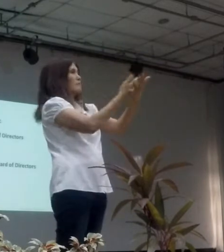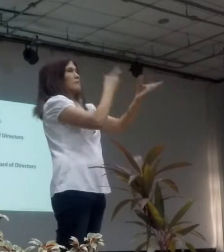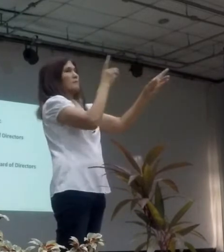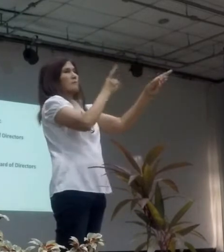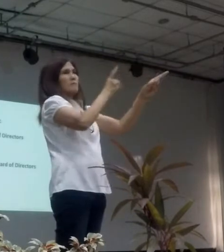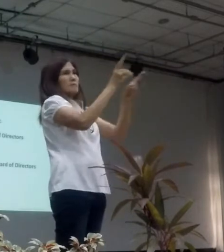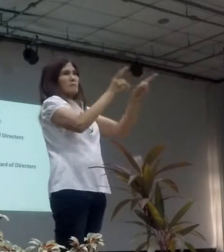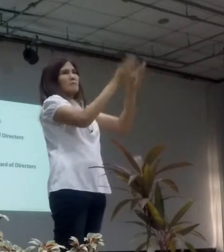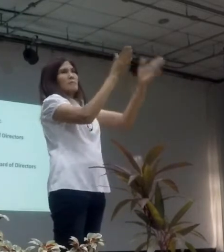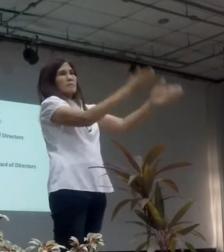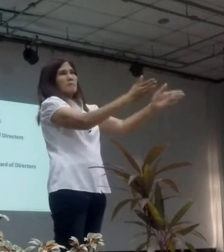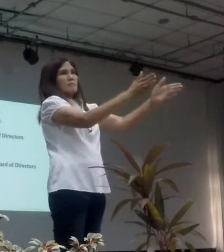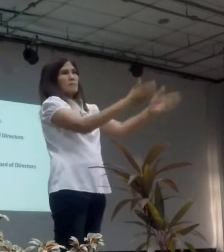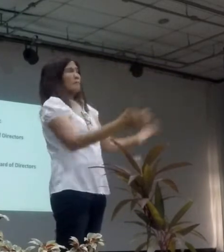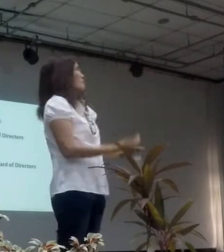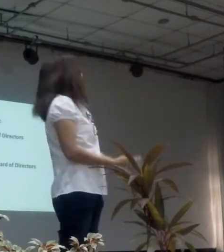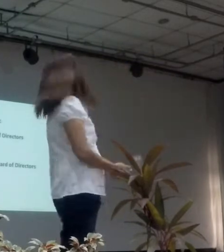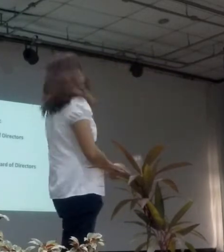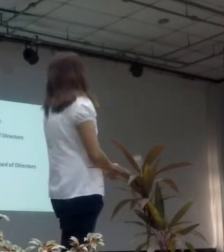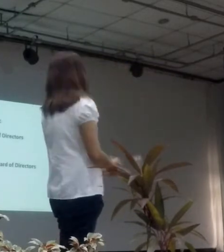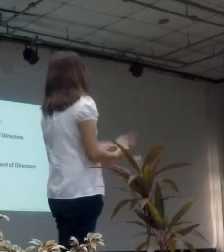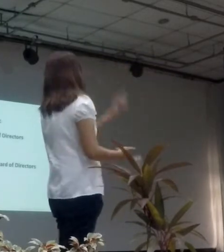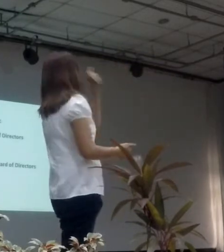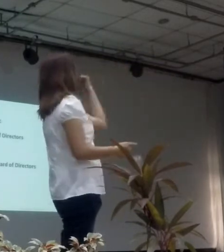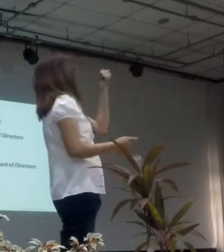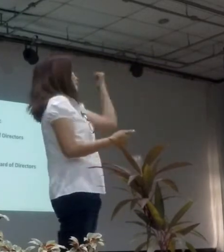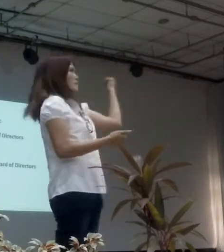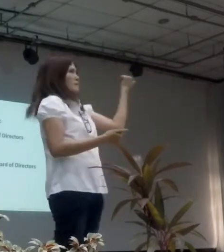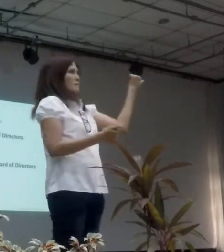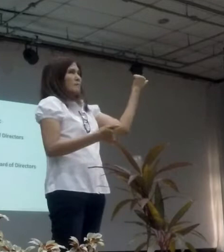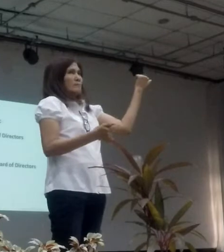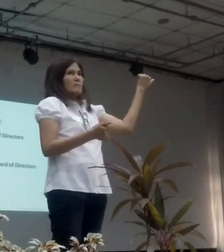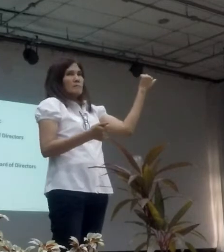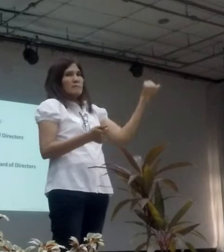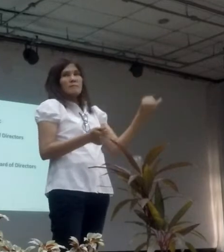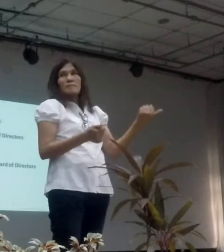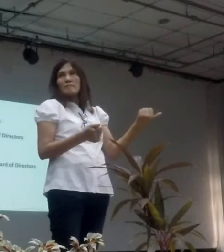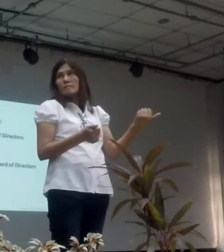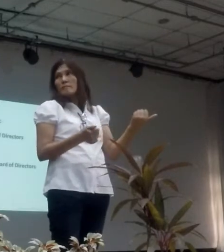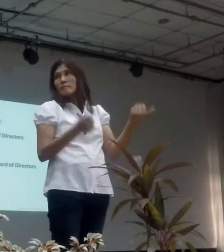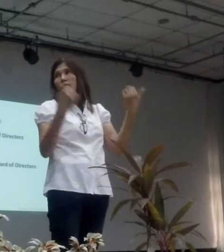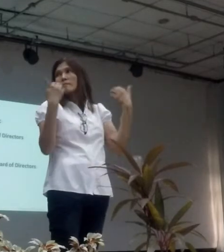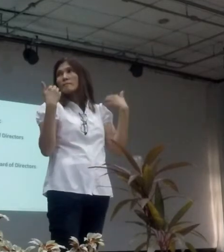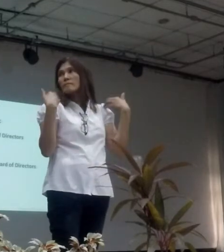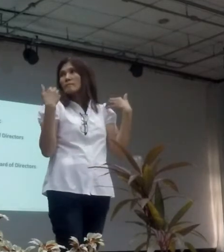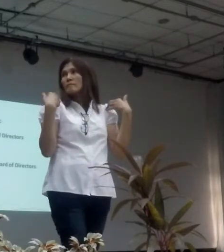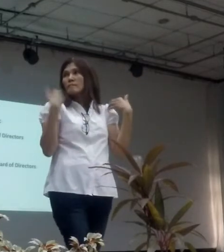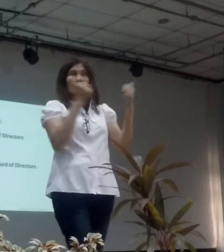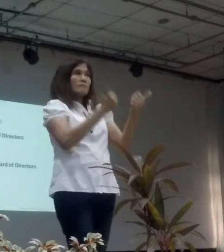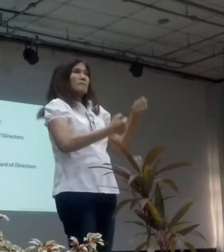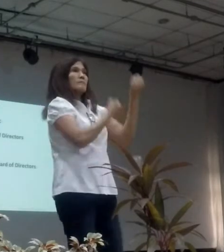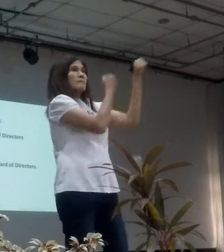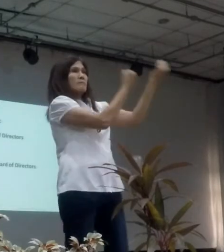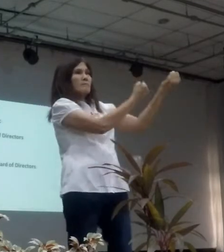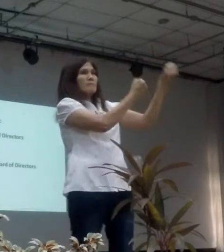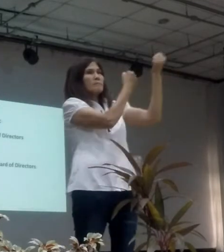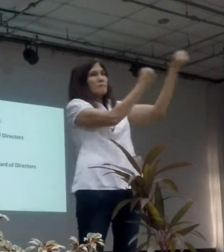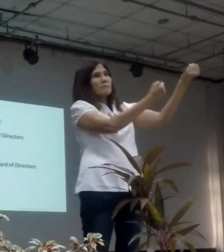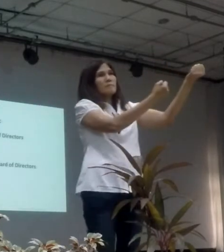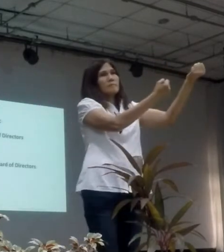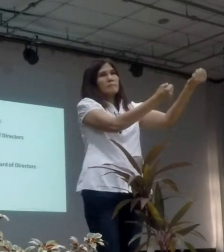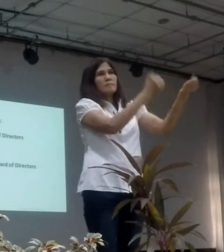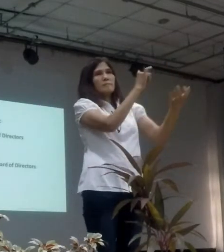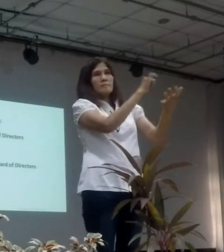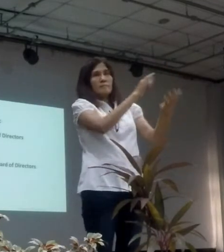directors. Now, under other matters, there is a suggestion